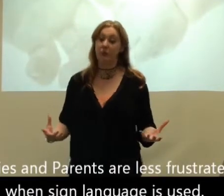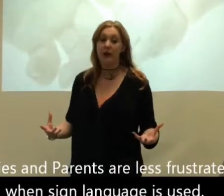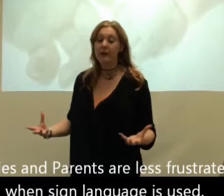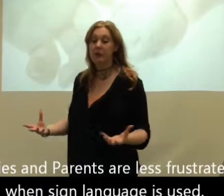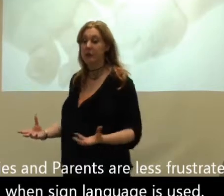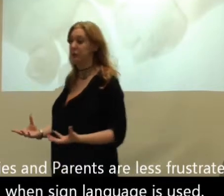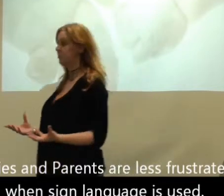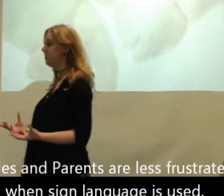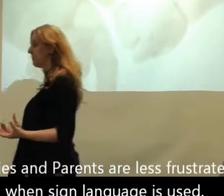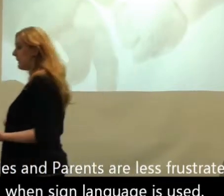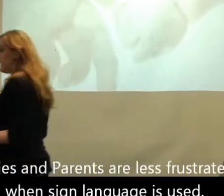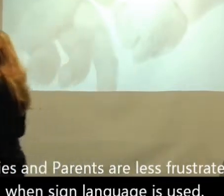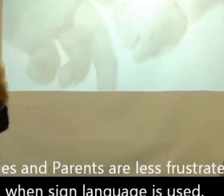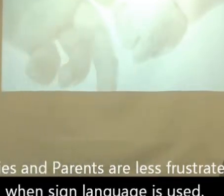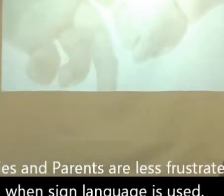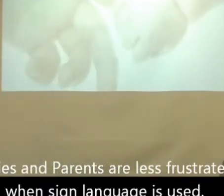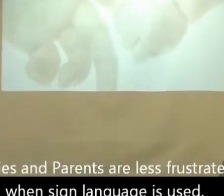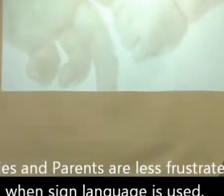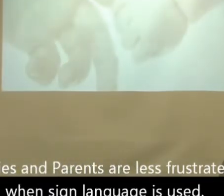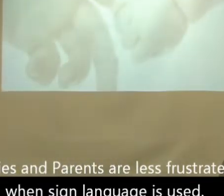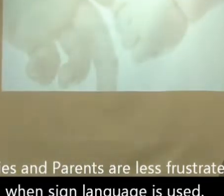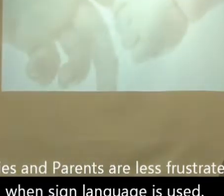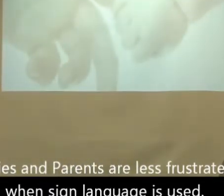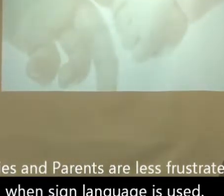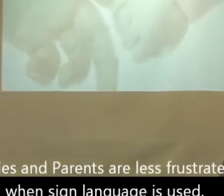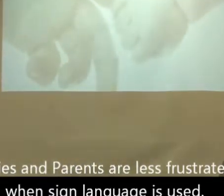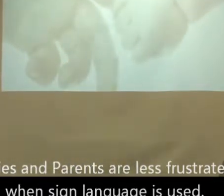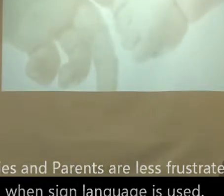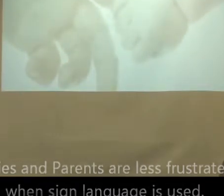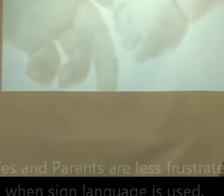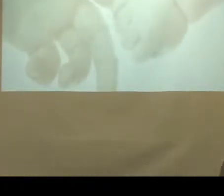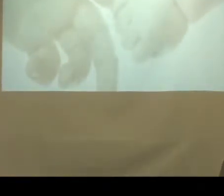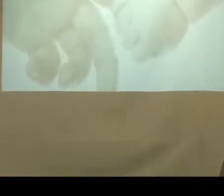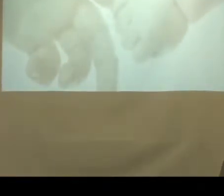greatly reduced. And so is that frustration.